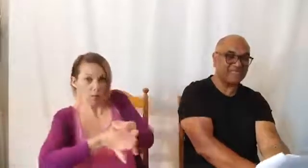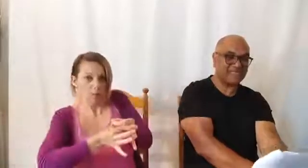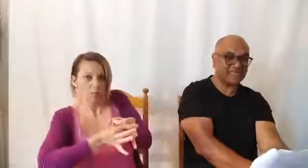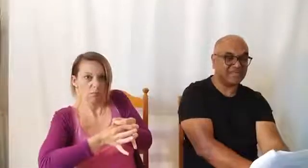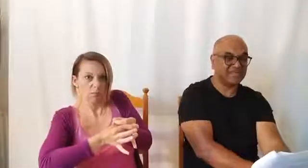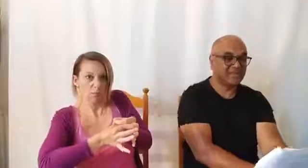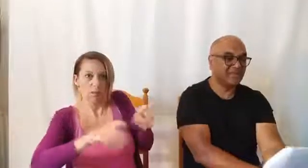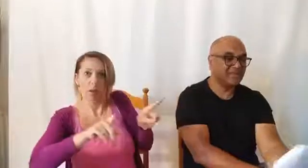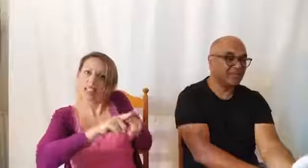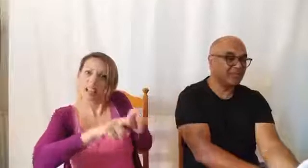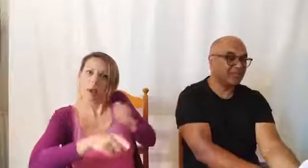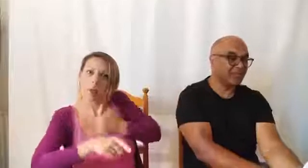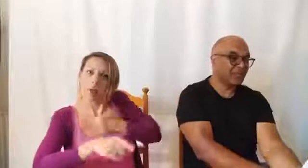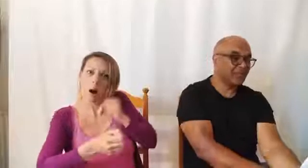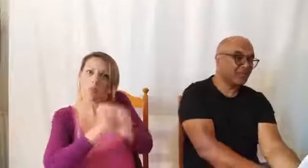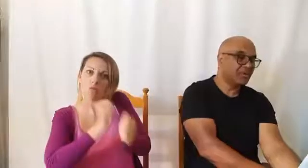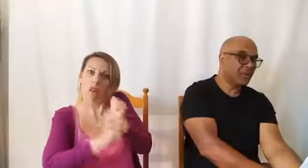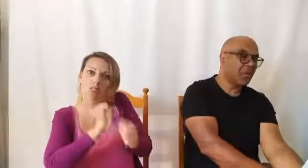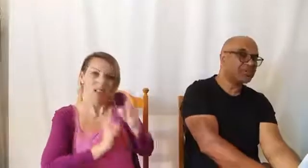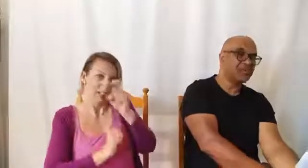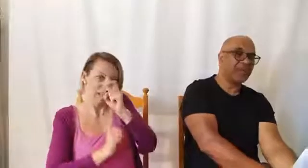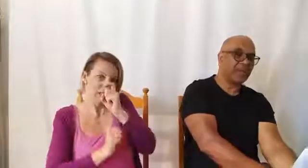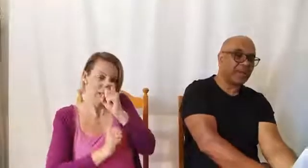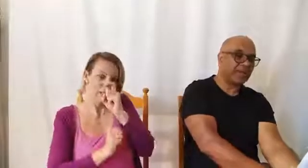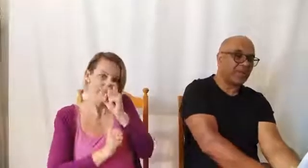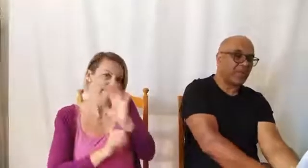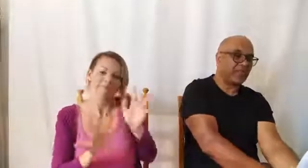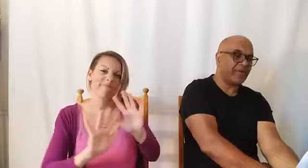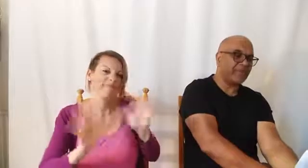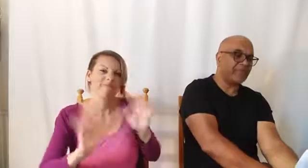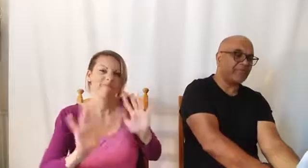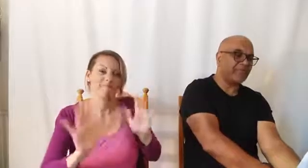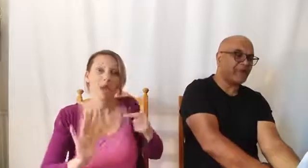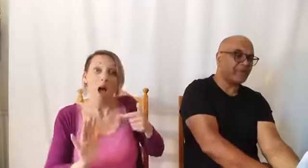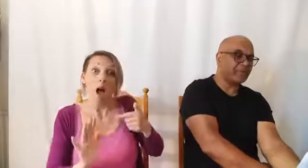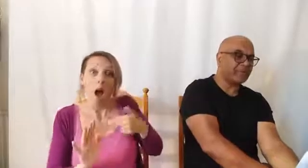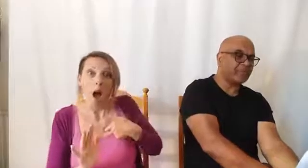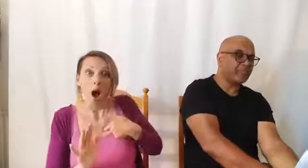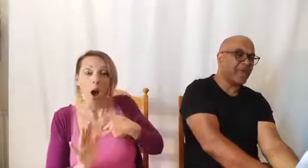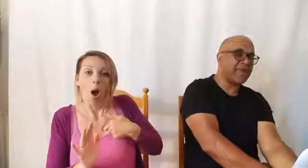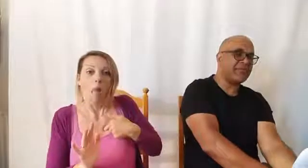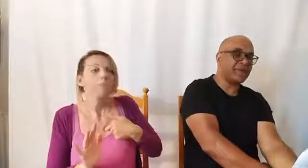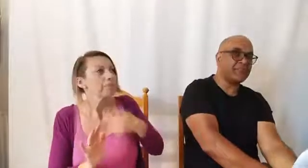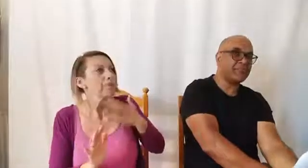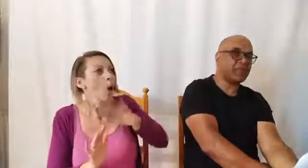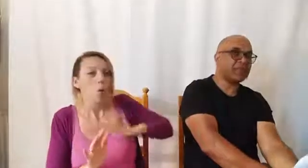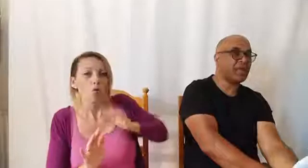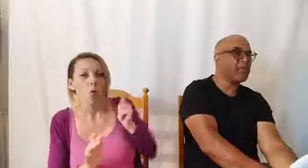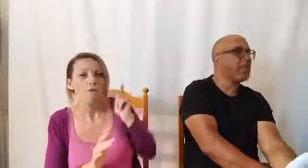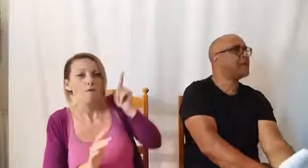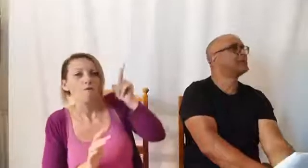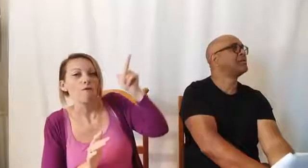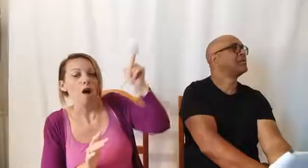sisters. I want to be remembered for my adventure afar, the brave and mighty Ben."